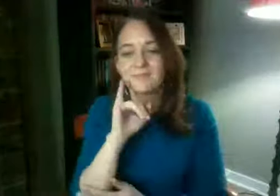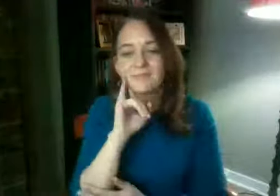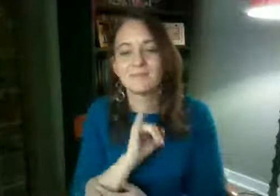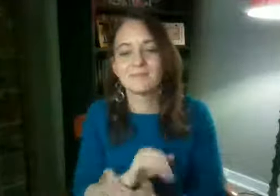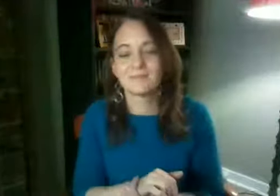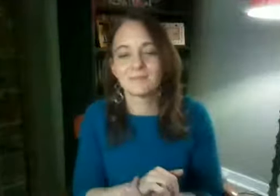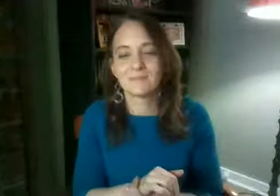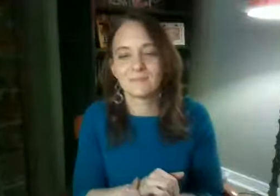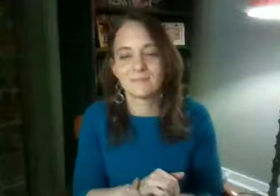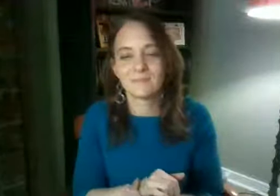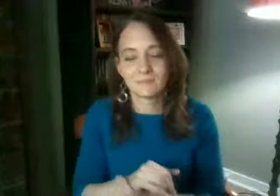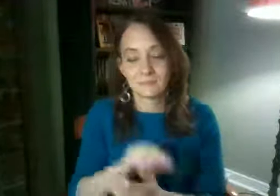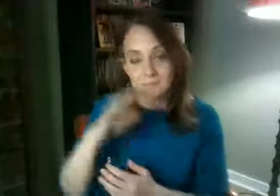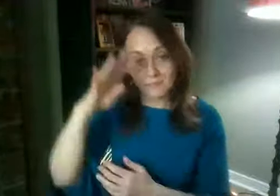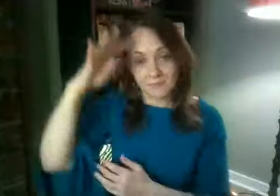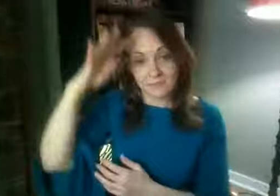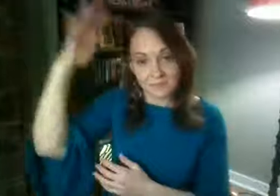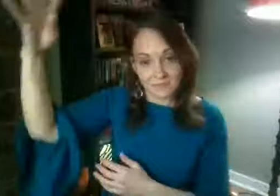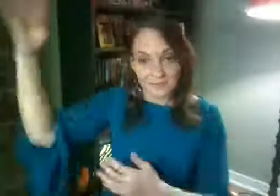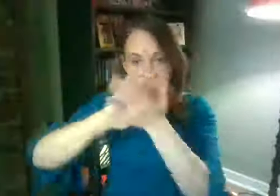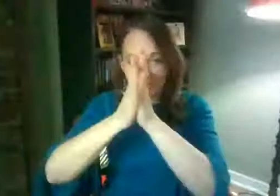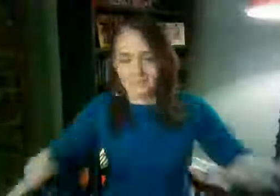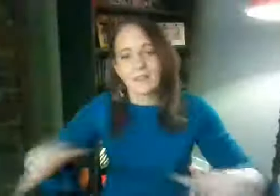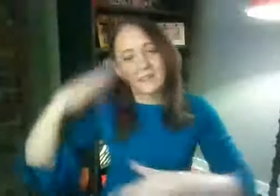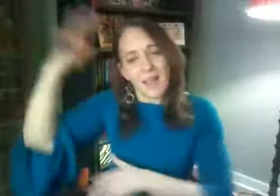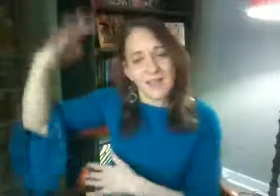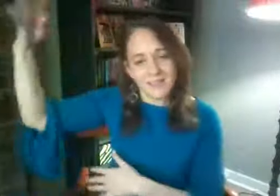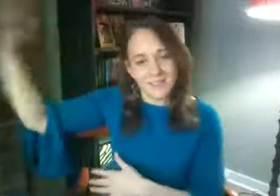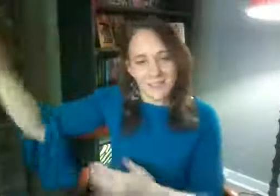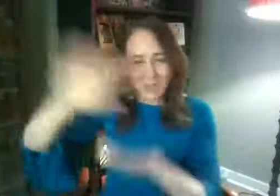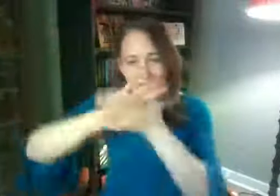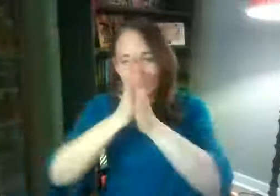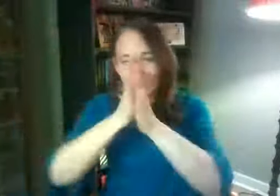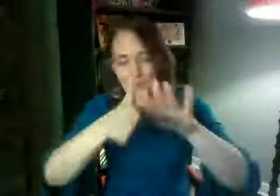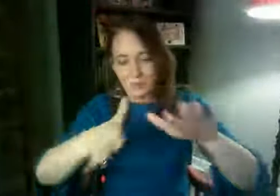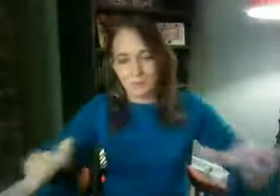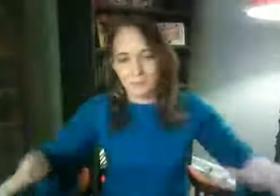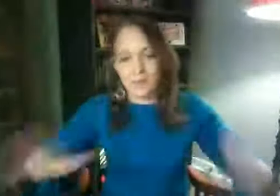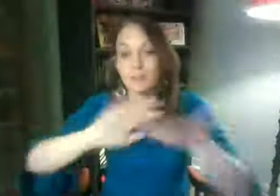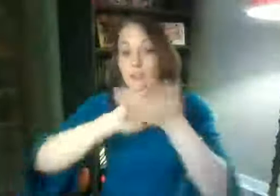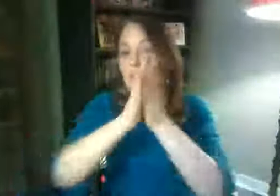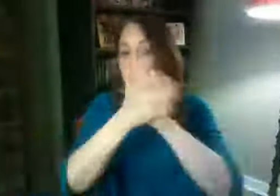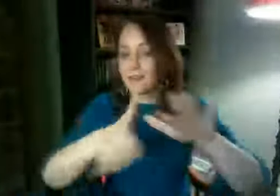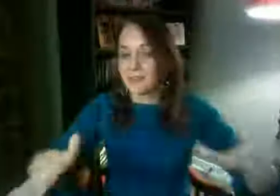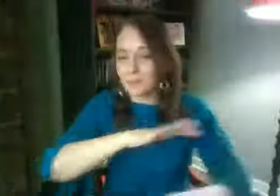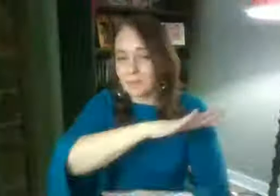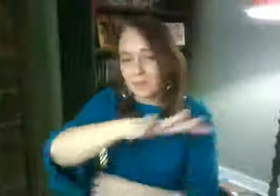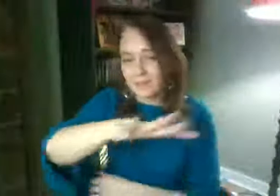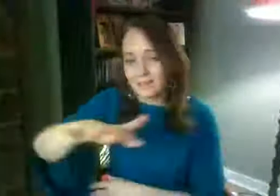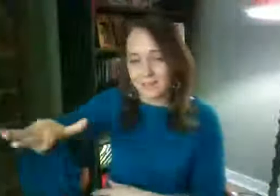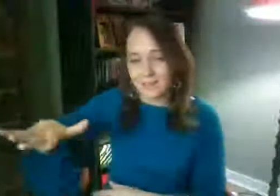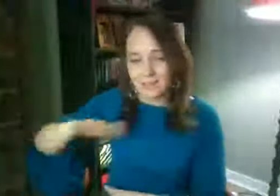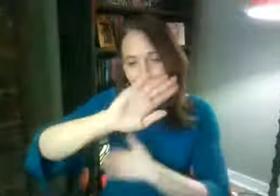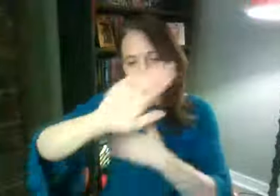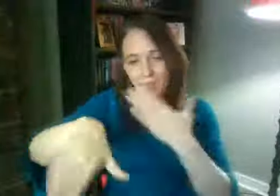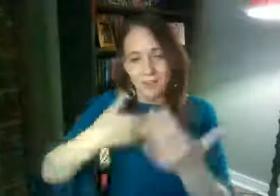Yisrael. Yaseh shalom, yaseh shalom, shalom aleinu